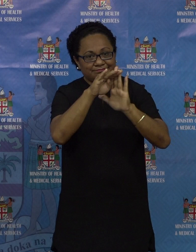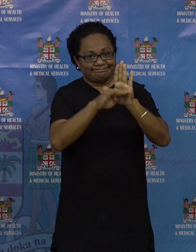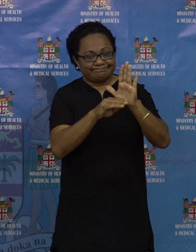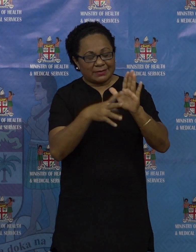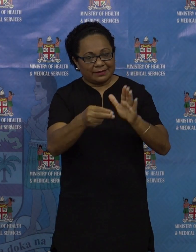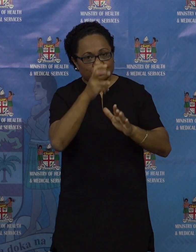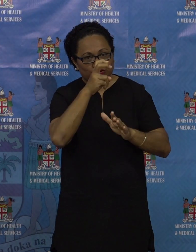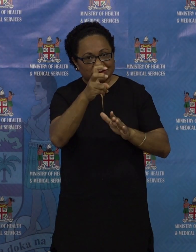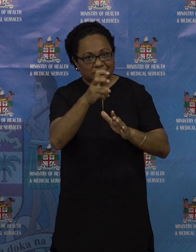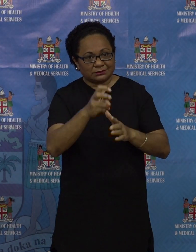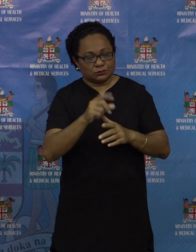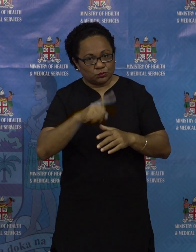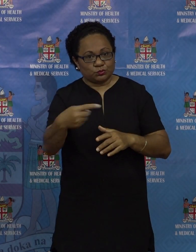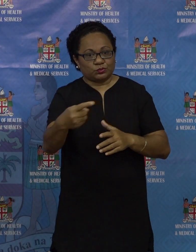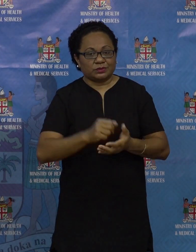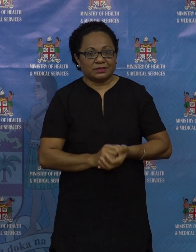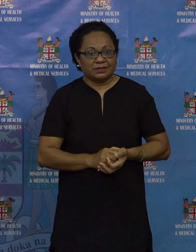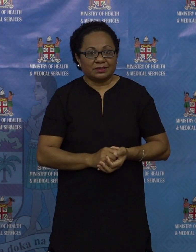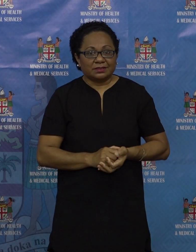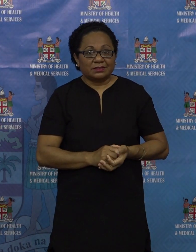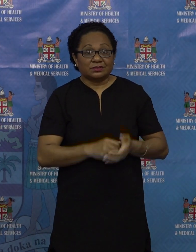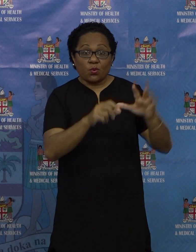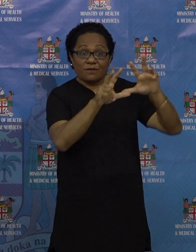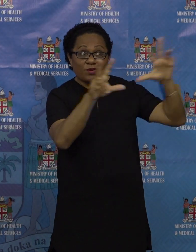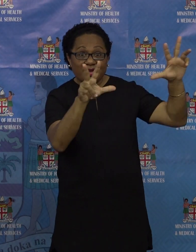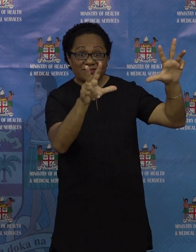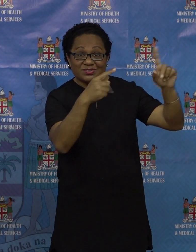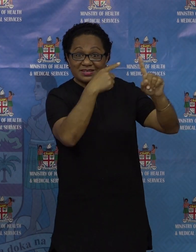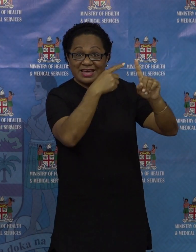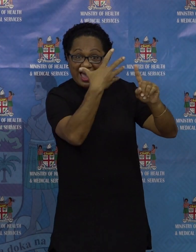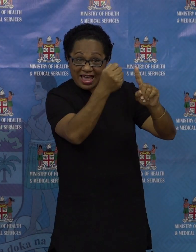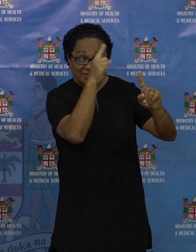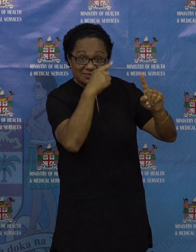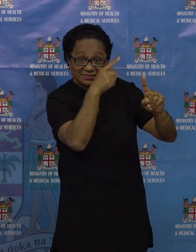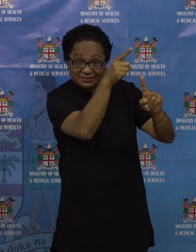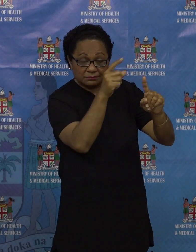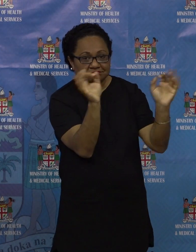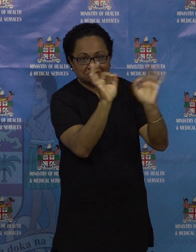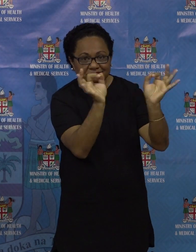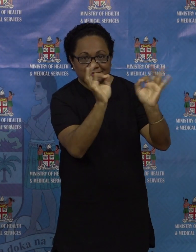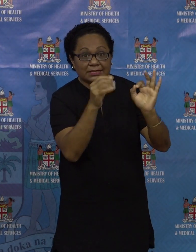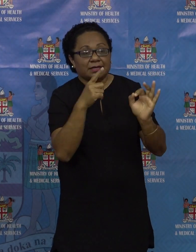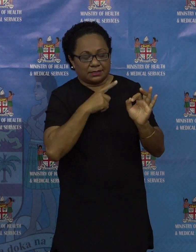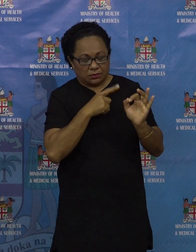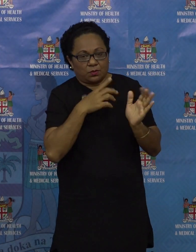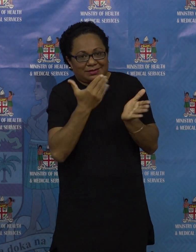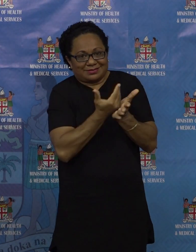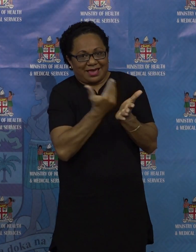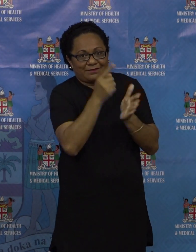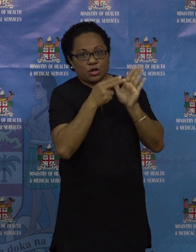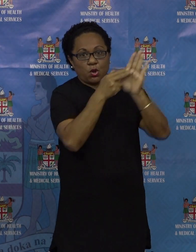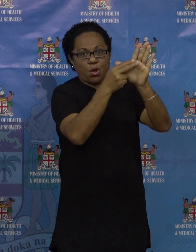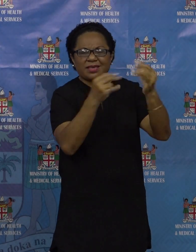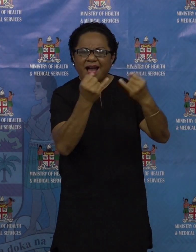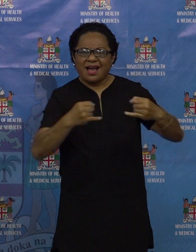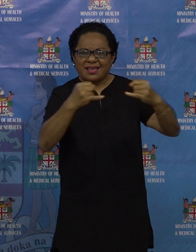place. We have no positive cases in these areas. That is a good thing and we want to keep it that way. So we have